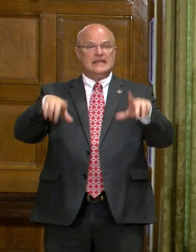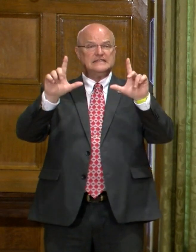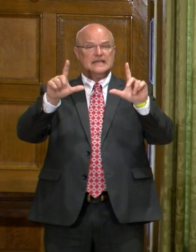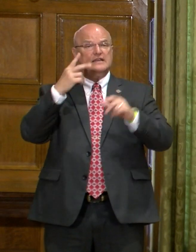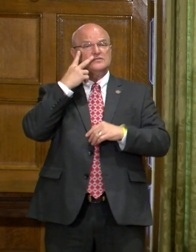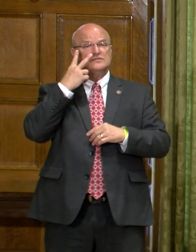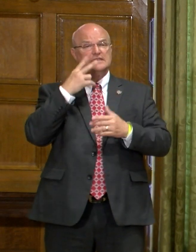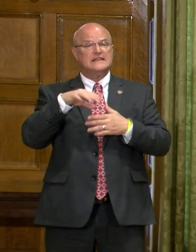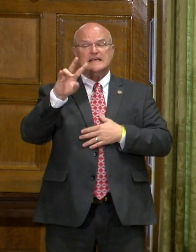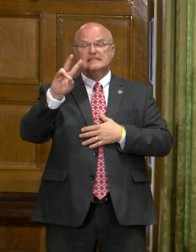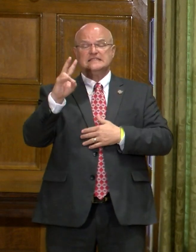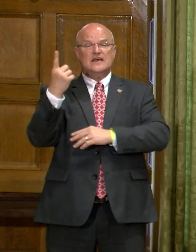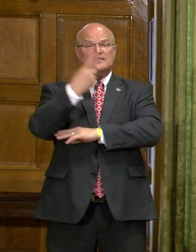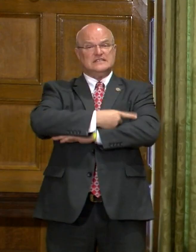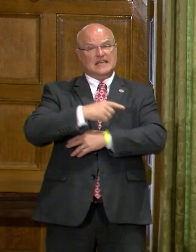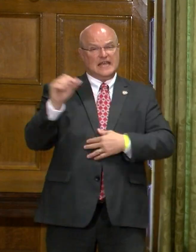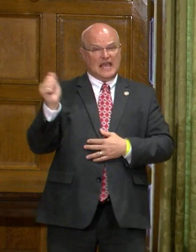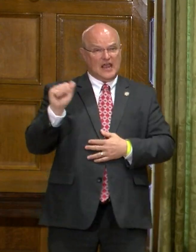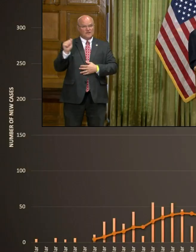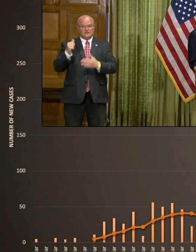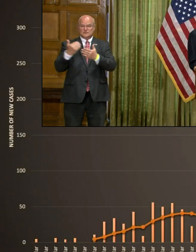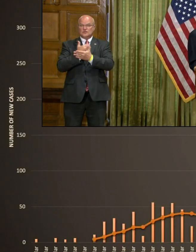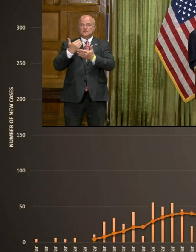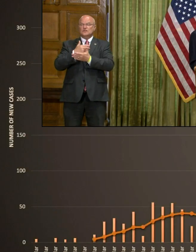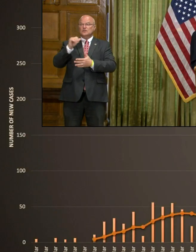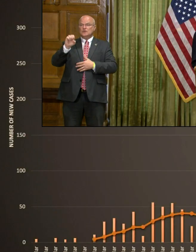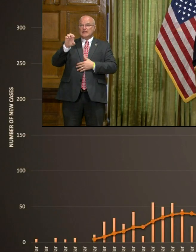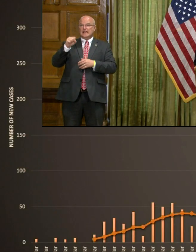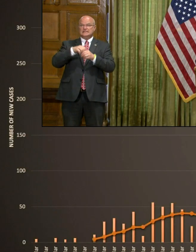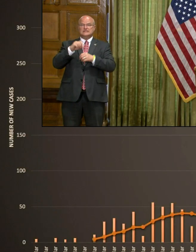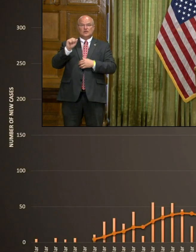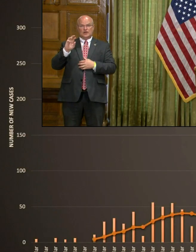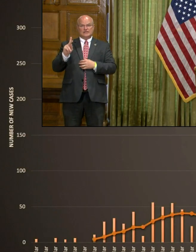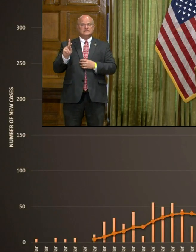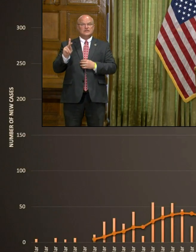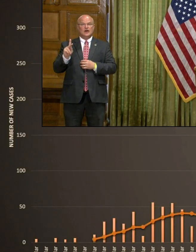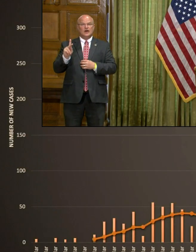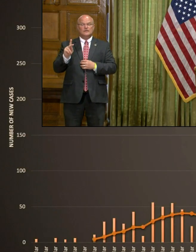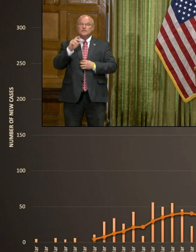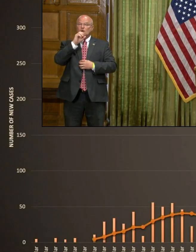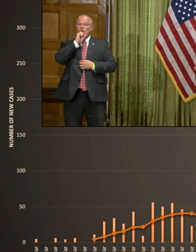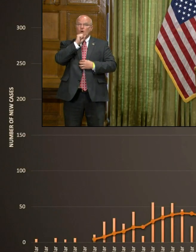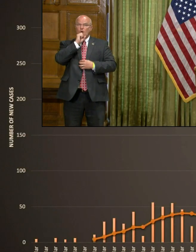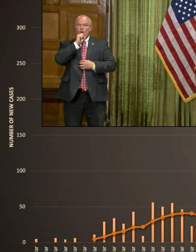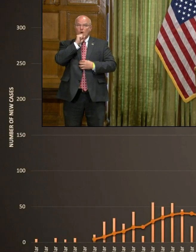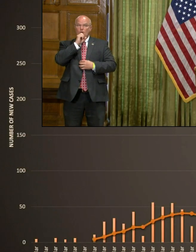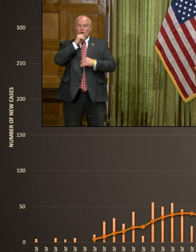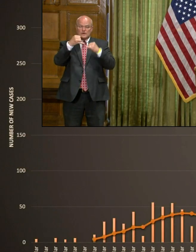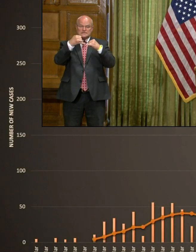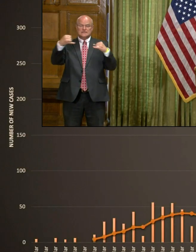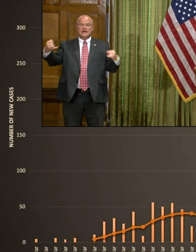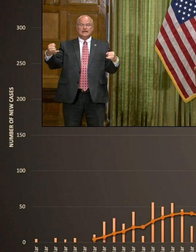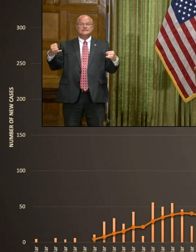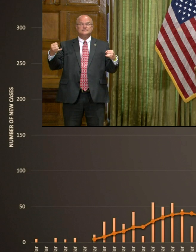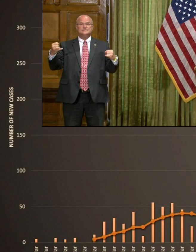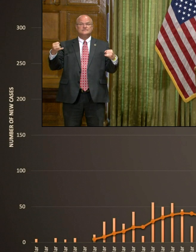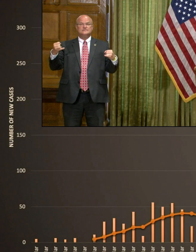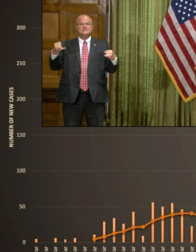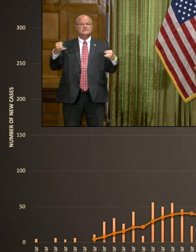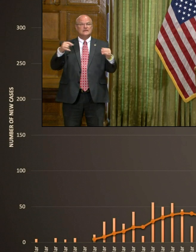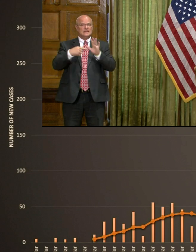slide, you see the 7-day rolling average of new cases in Arkansas. The orange drawing